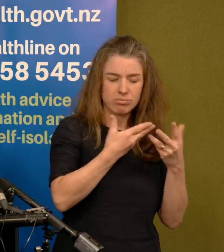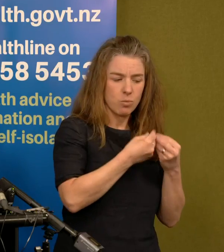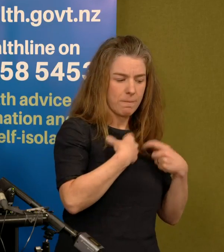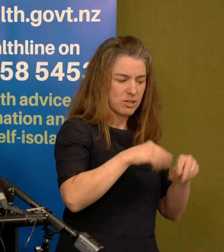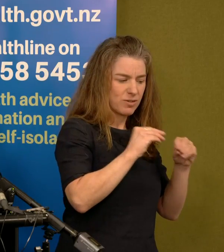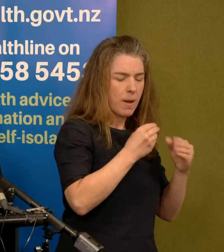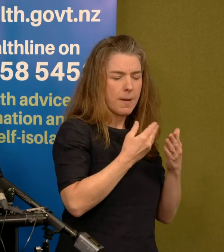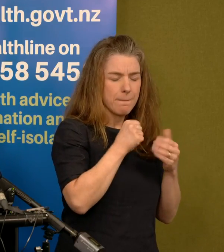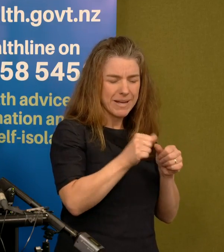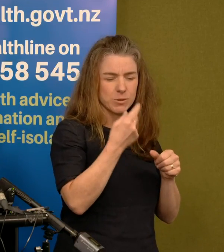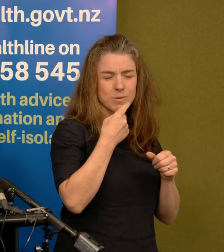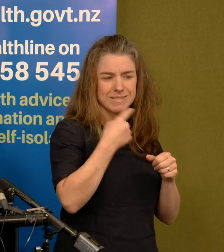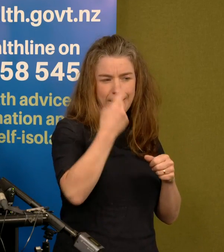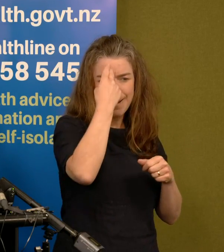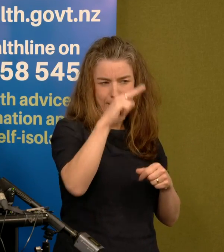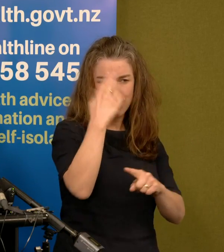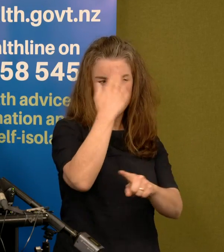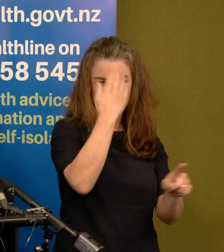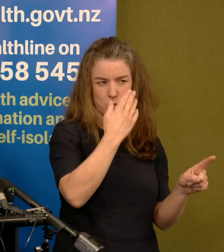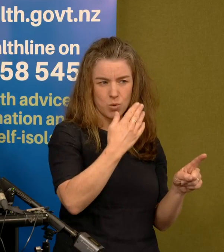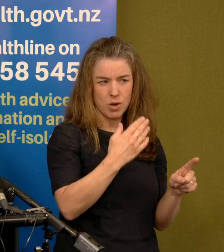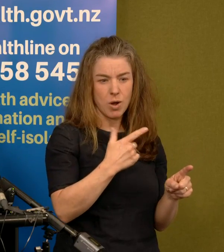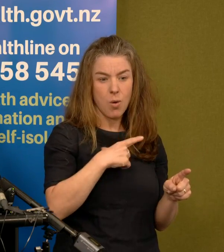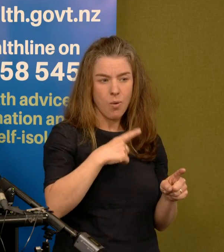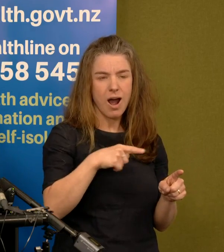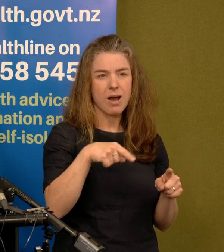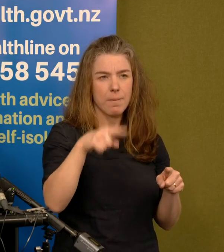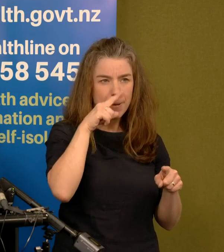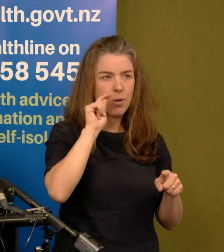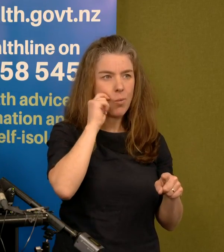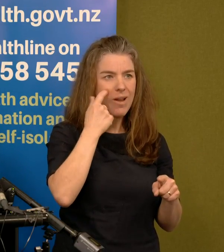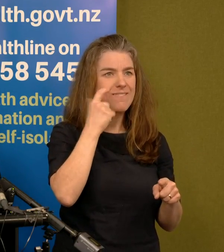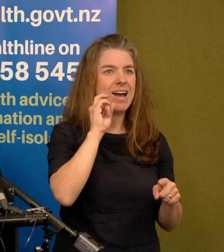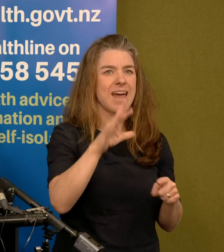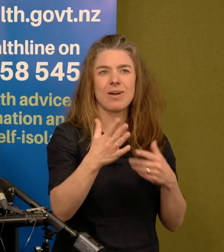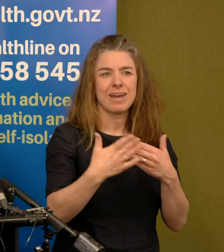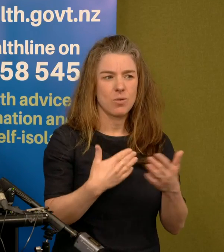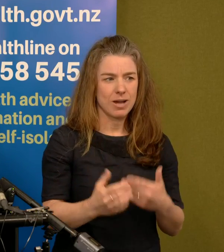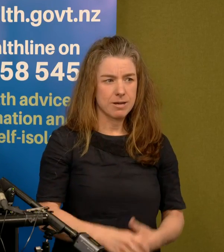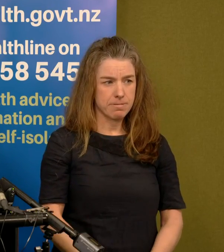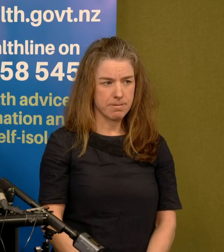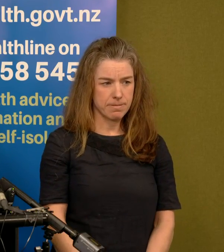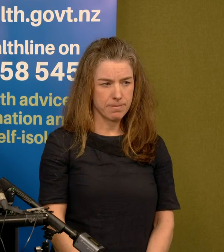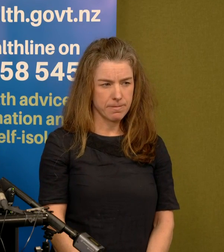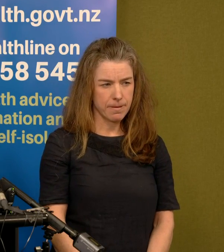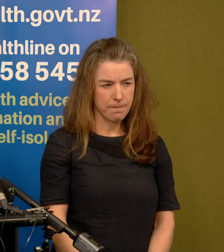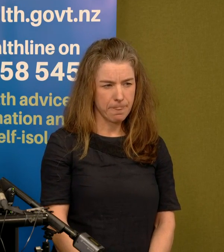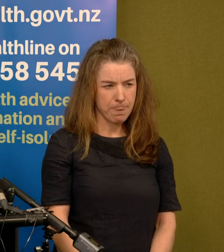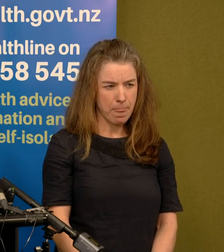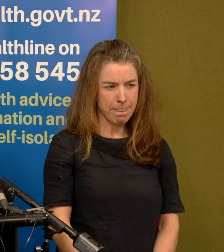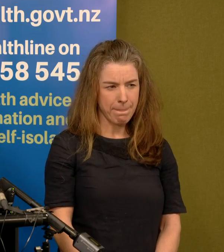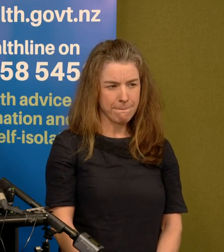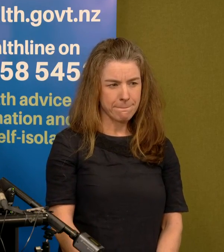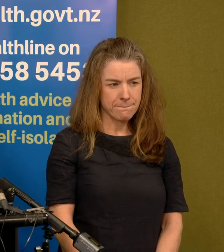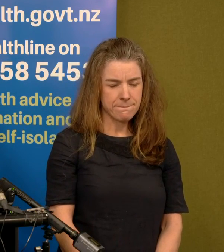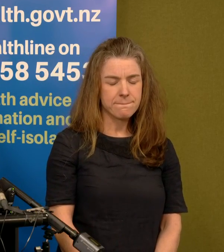better to name the schools because in our view it would be out within about 5 minutes anyway after our media conference. Sorry, I was just going to ask you, sorry, keep